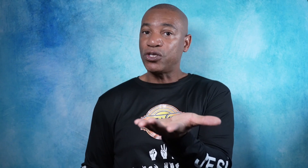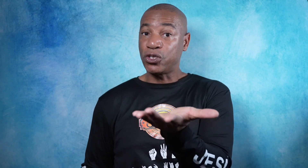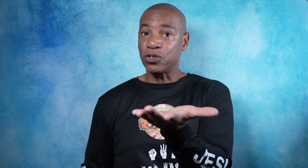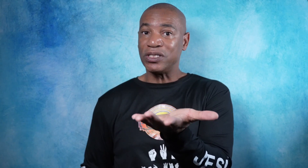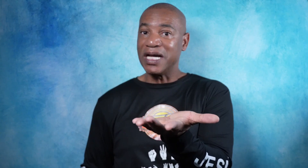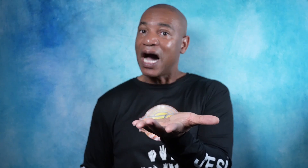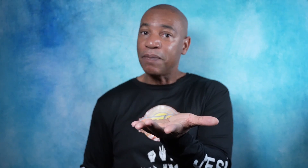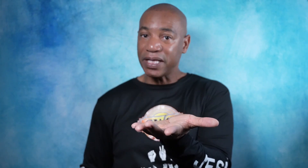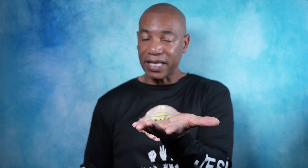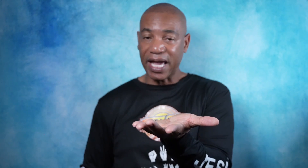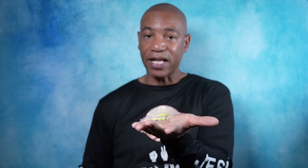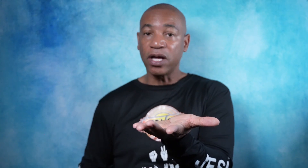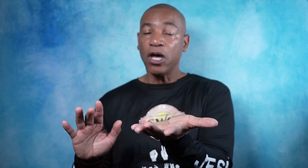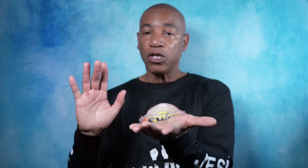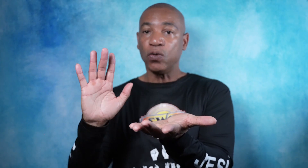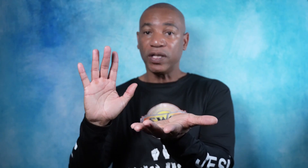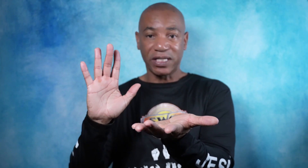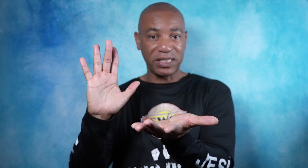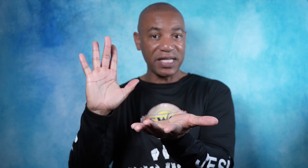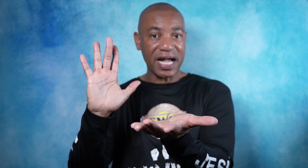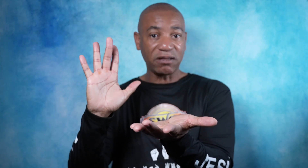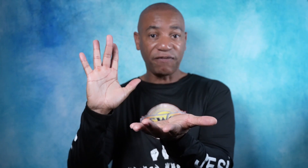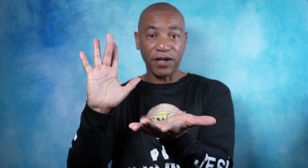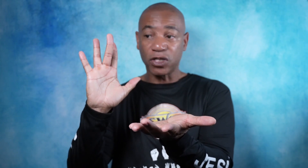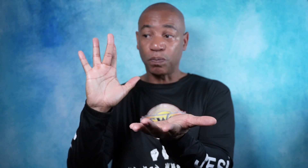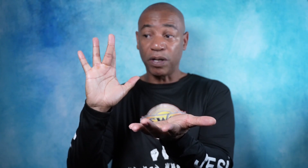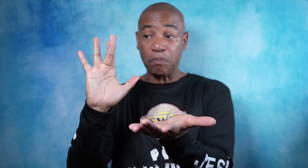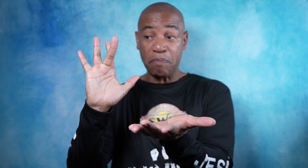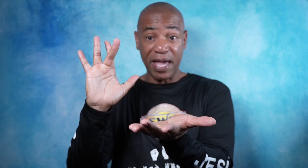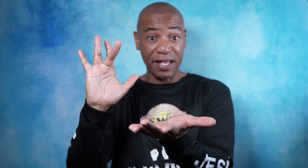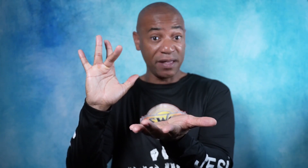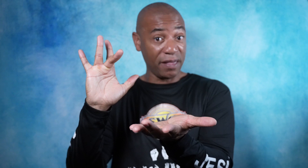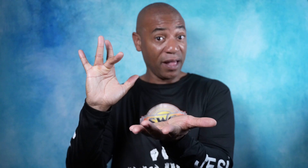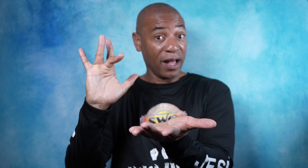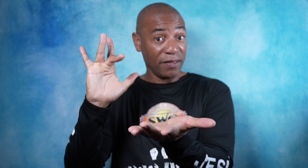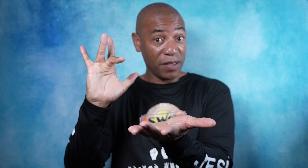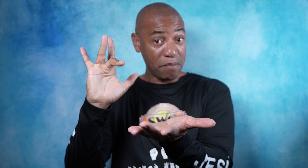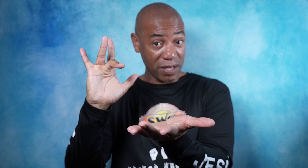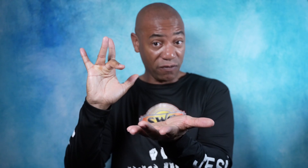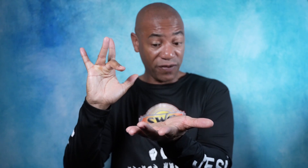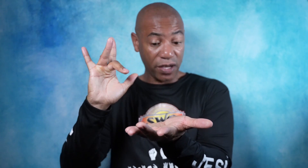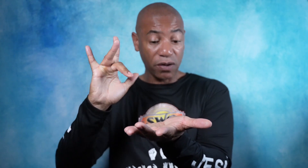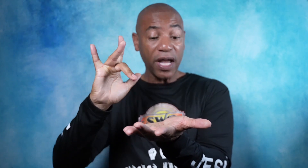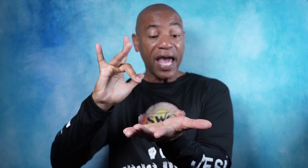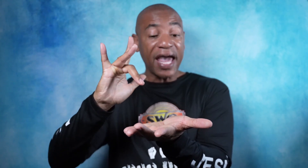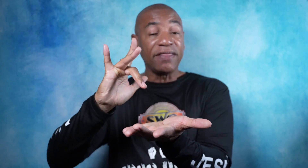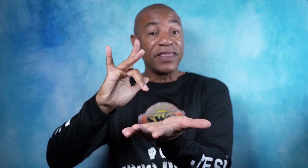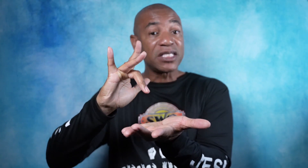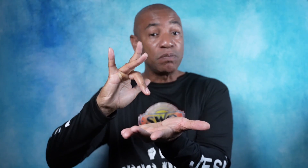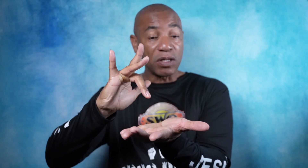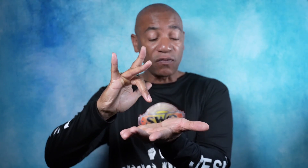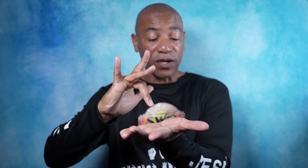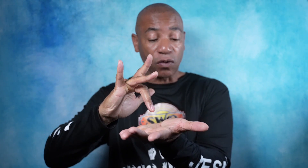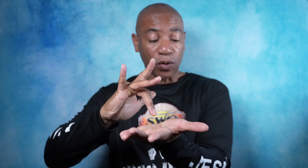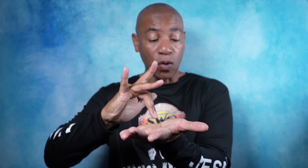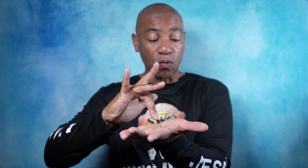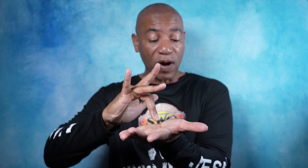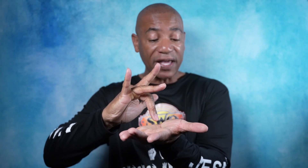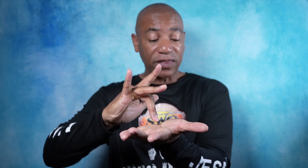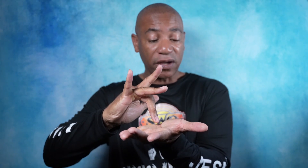your dominant hand, you will extend out the fingers but bend the middle finger, and this middle finger will go right there,